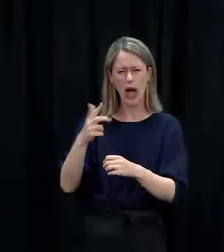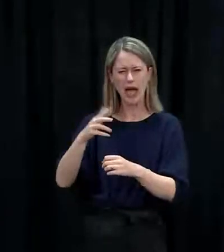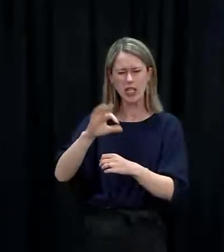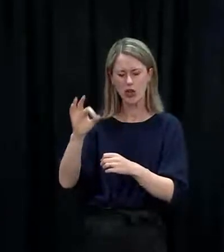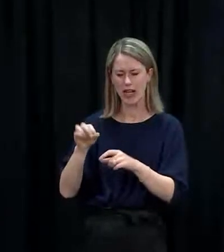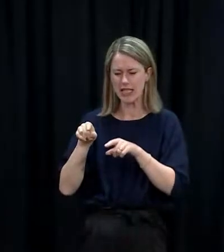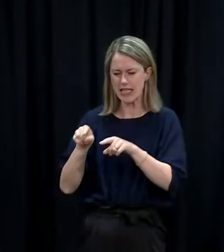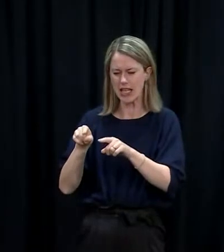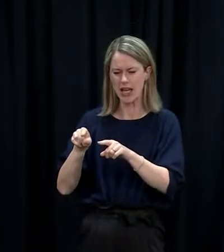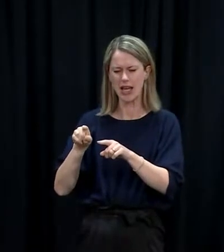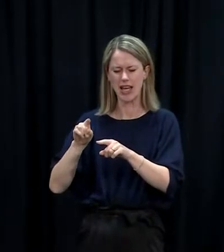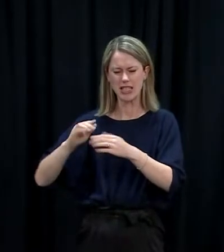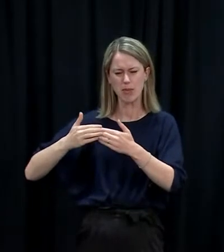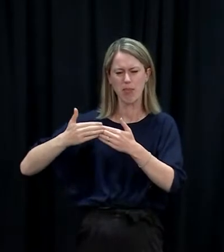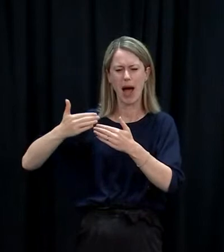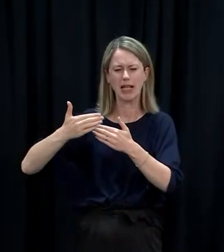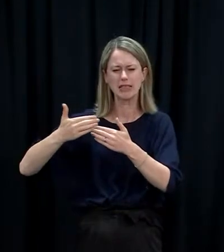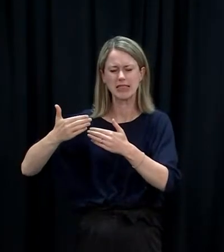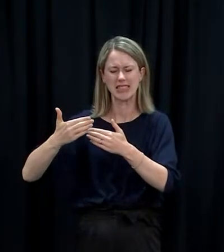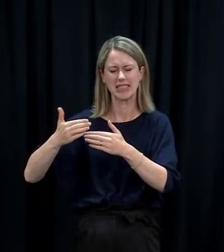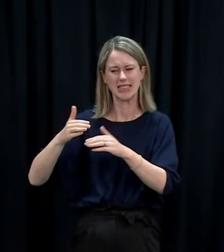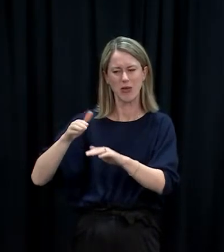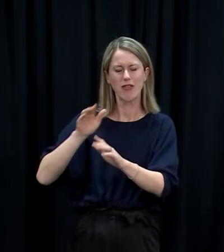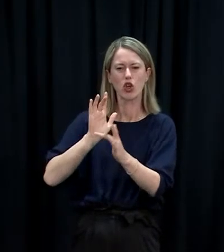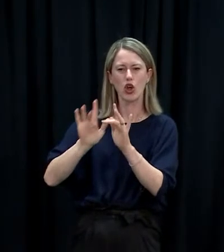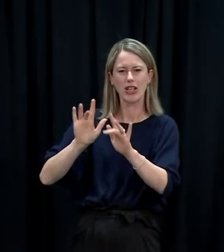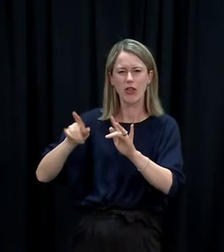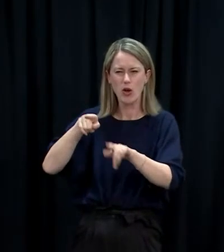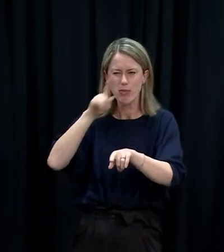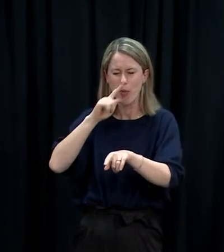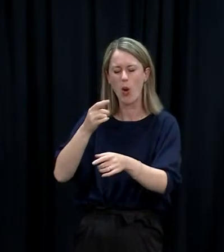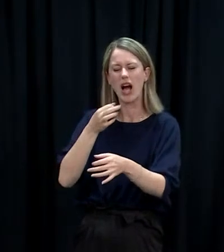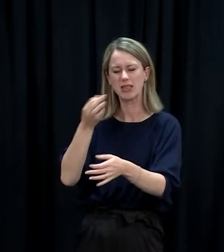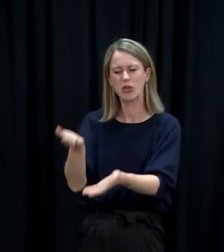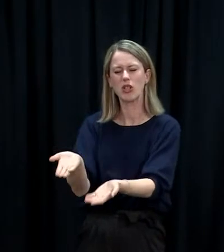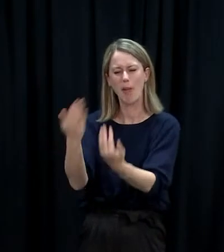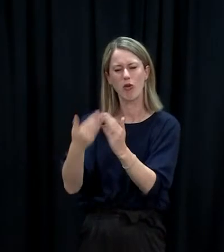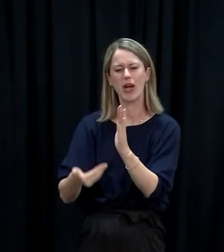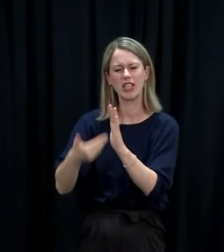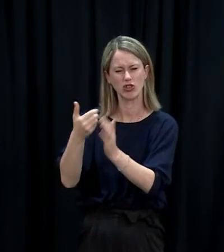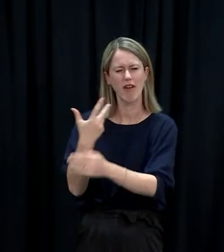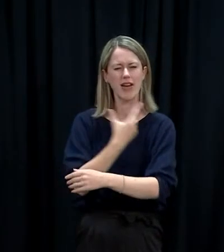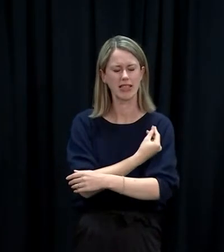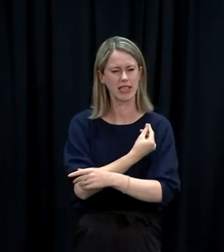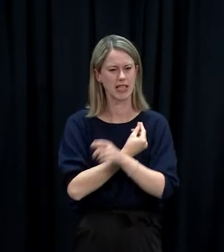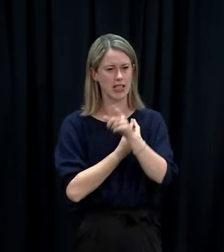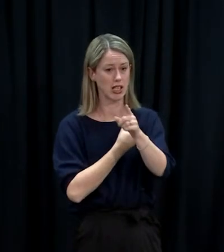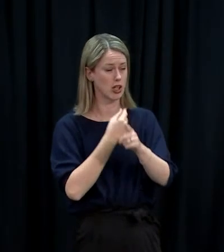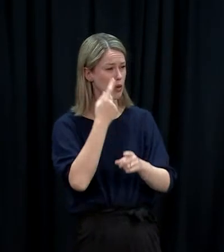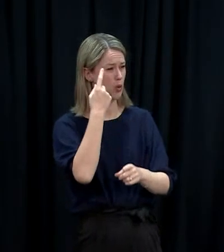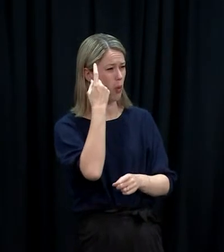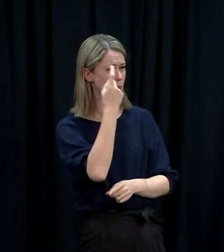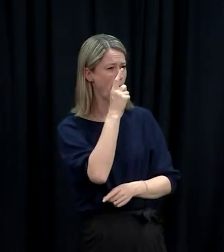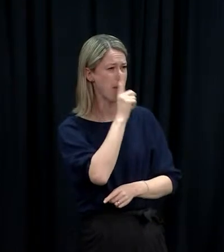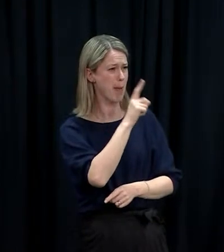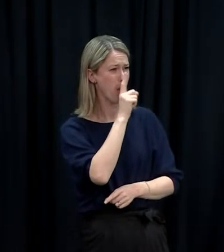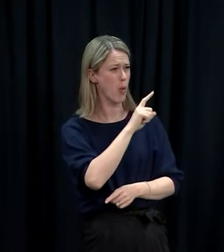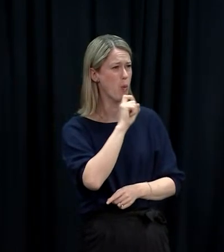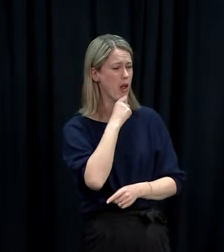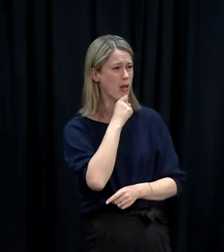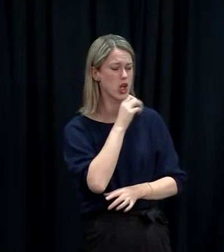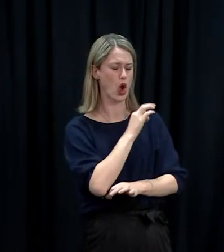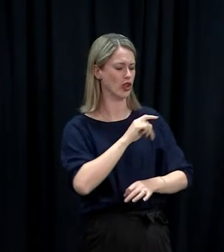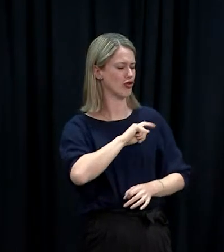Those people have been contacted and encouraged to get a further vaccine. Are you worried about how that might erode trust in the vaccine